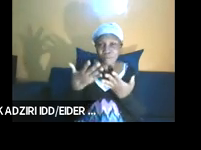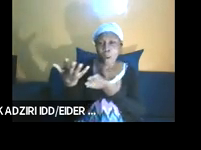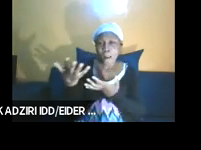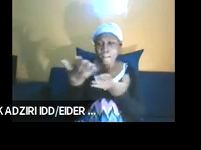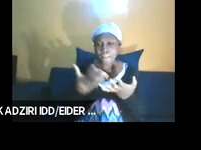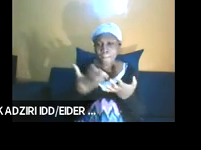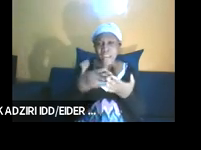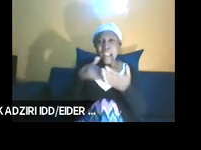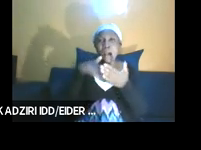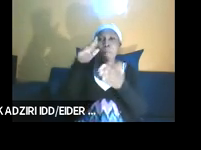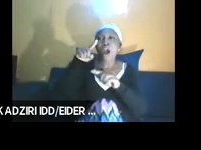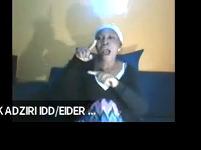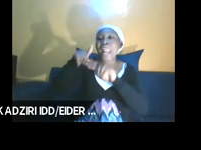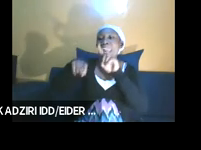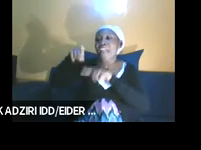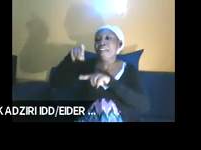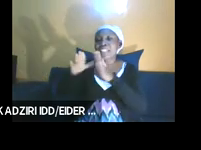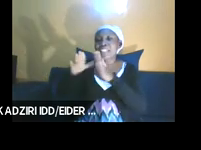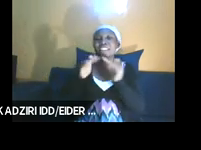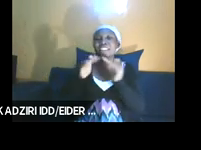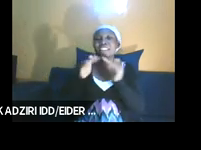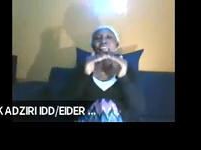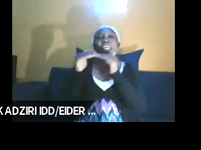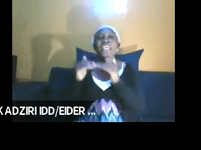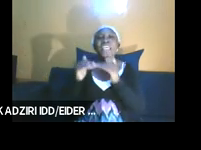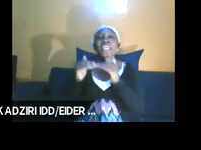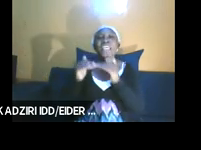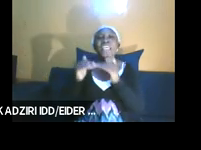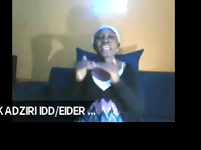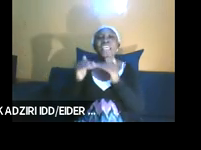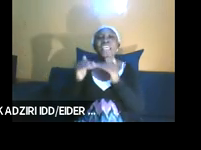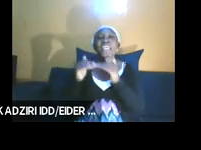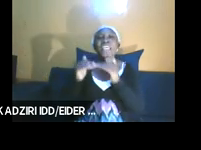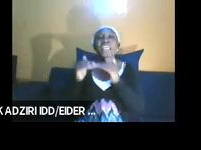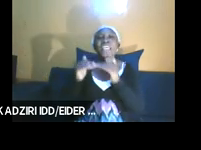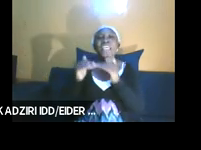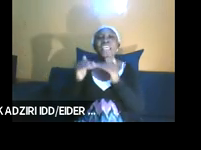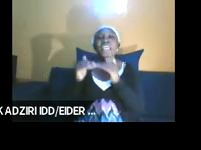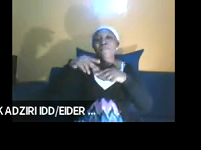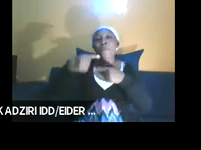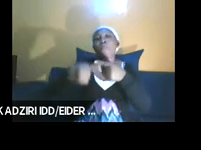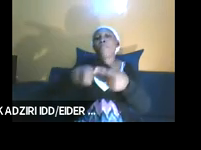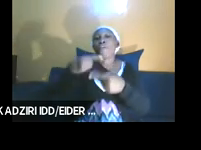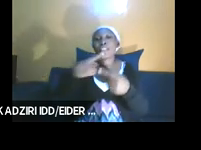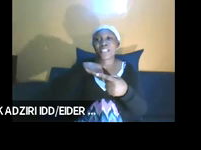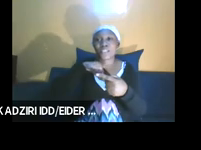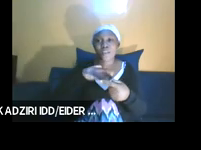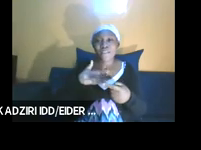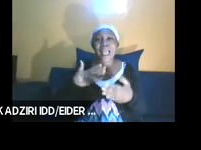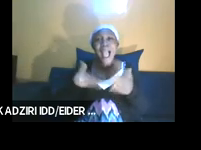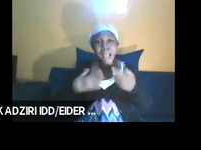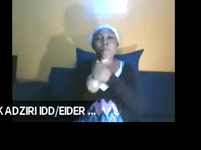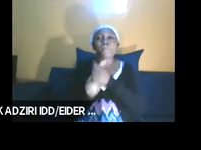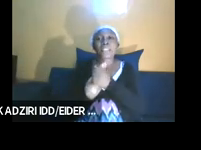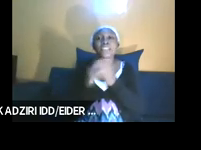review process. So we are very excited to, as part of our mission, to be partnering with these three other